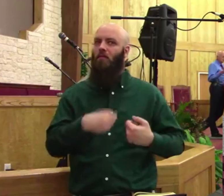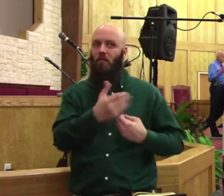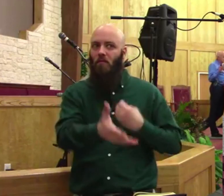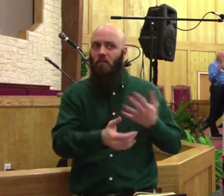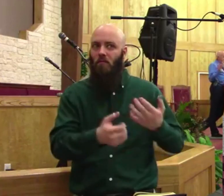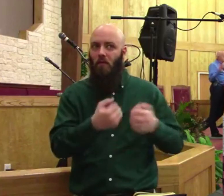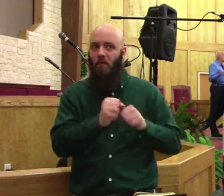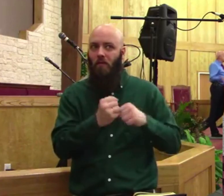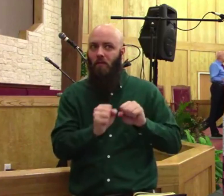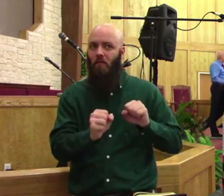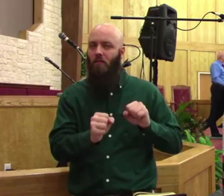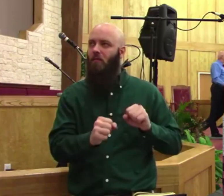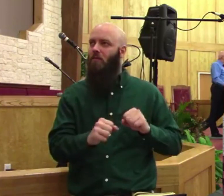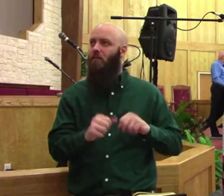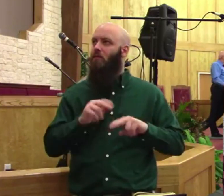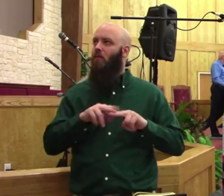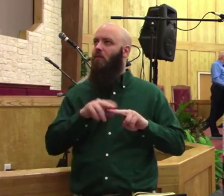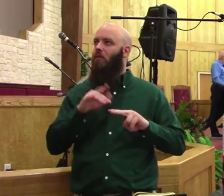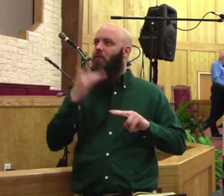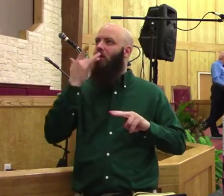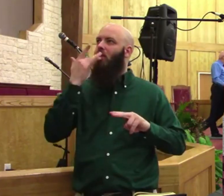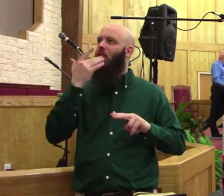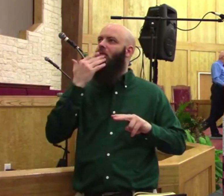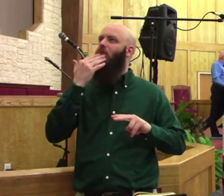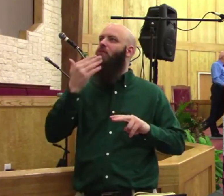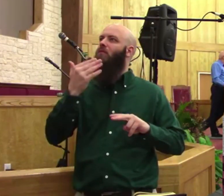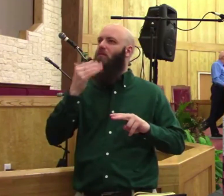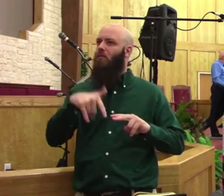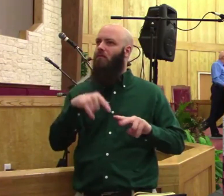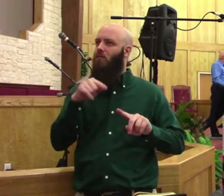Salt that seasons life.